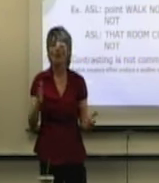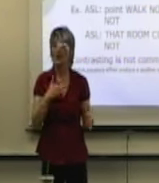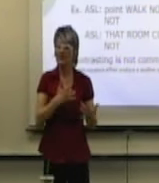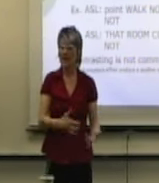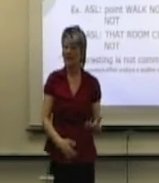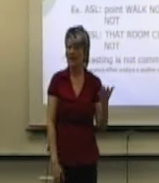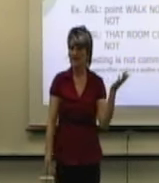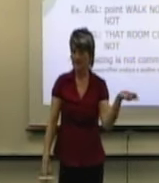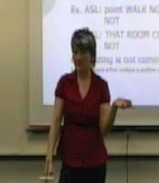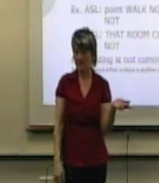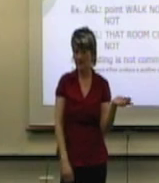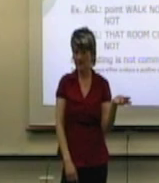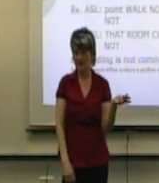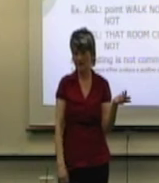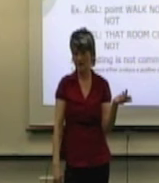What is our tendency?